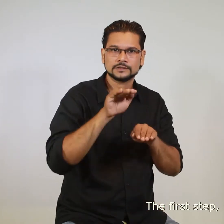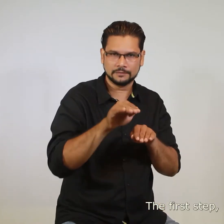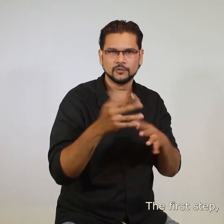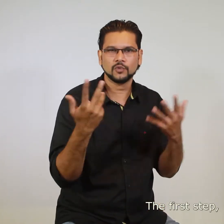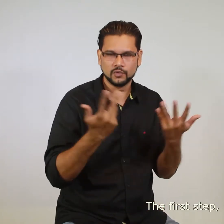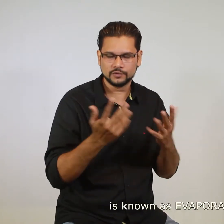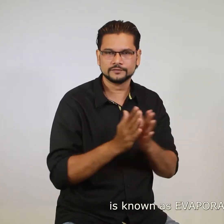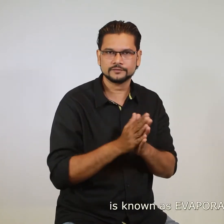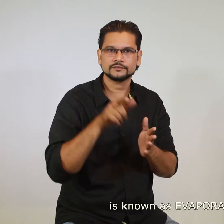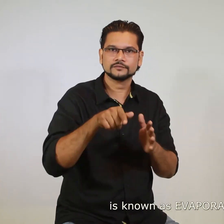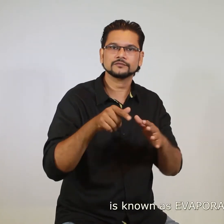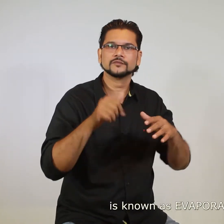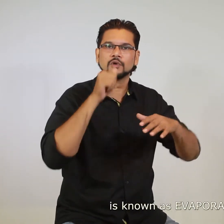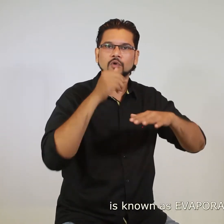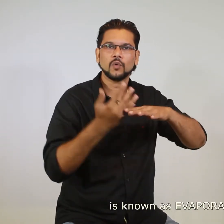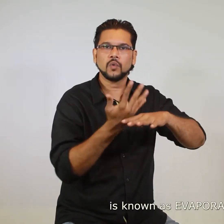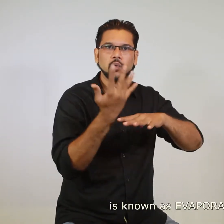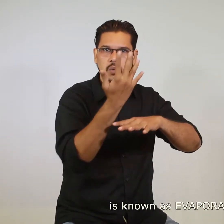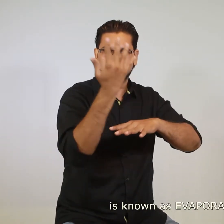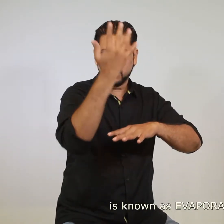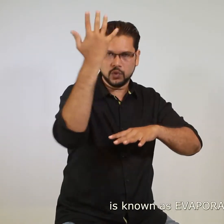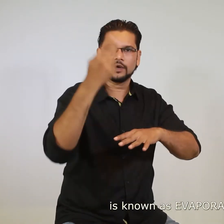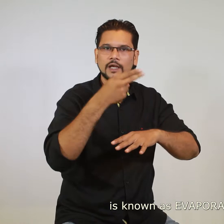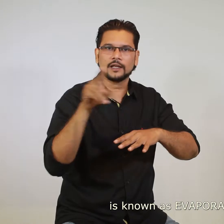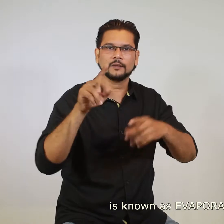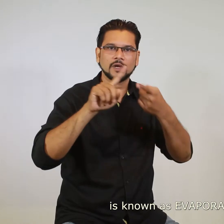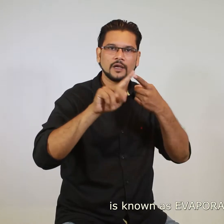The first step is known as evaporation.